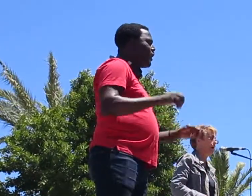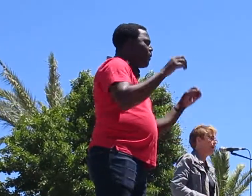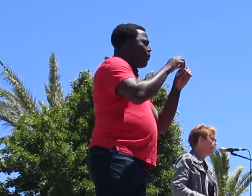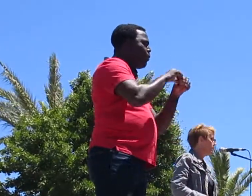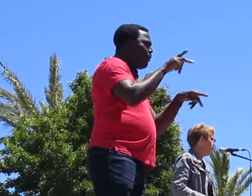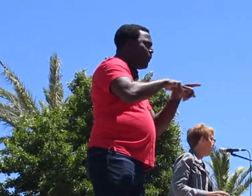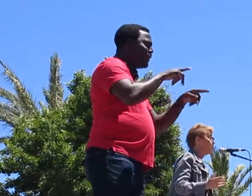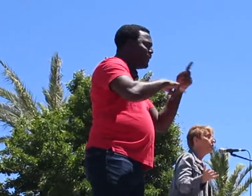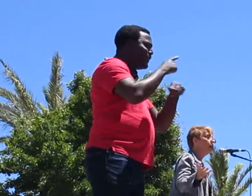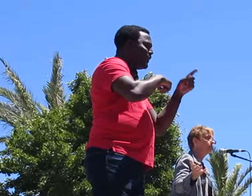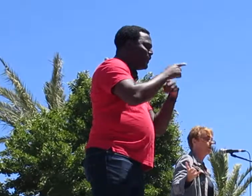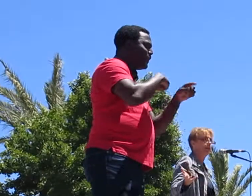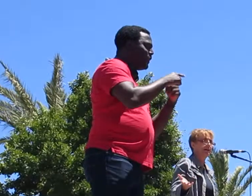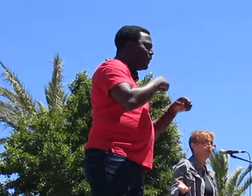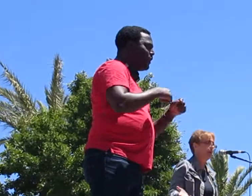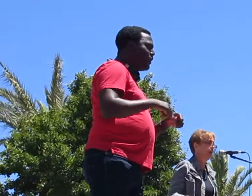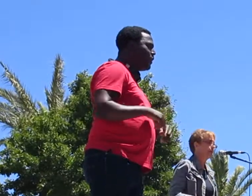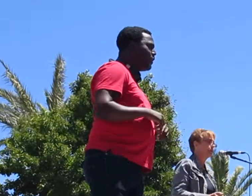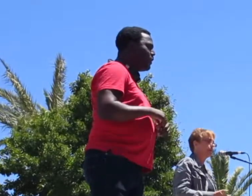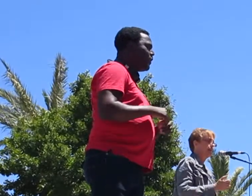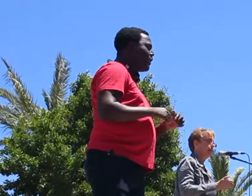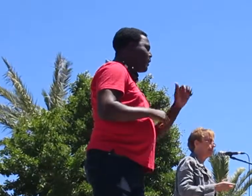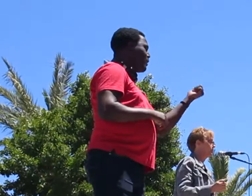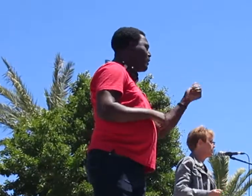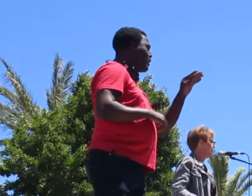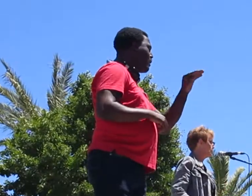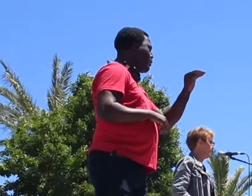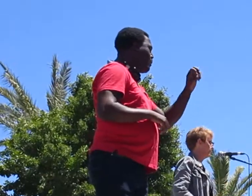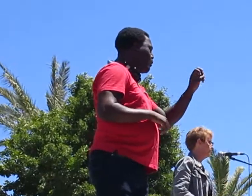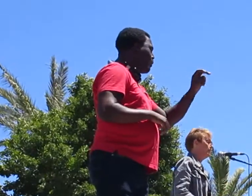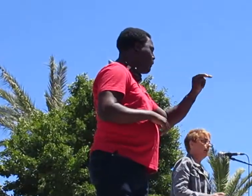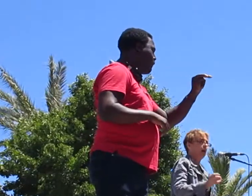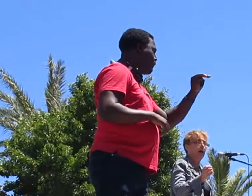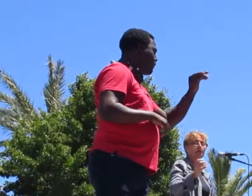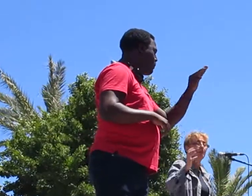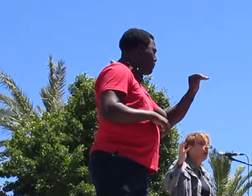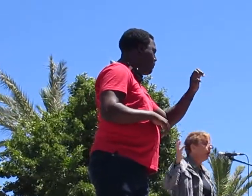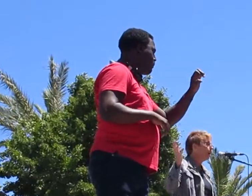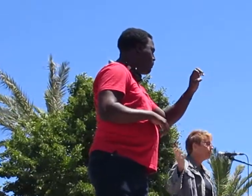came by. A Move On organizer came, started taking pictures and tweeting.